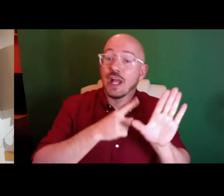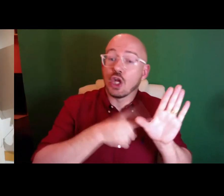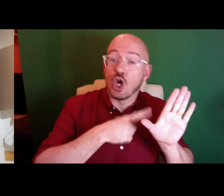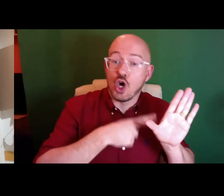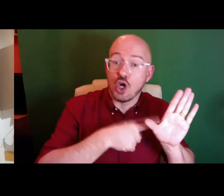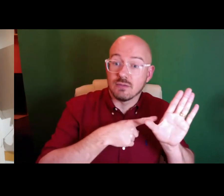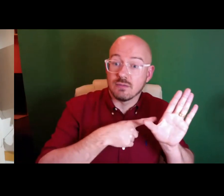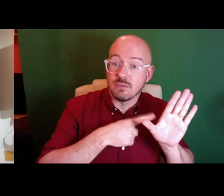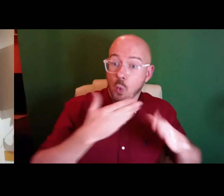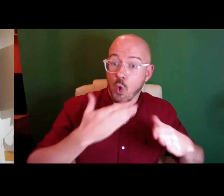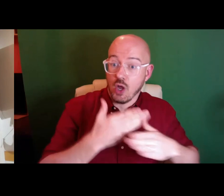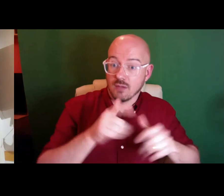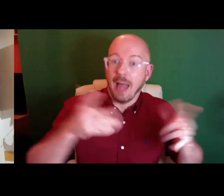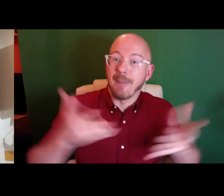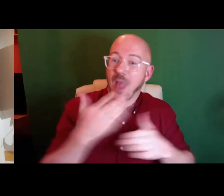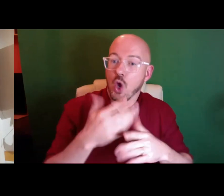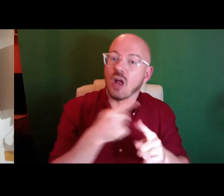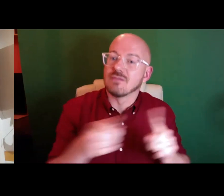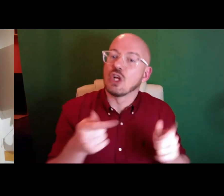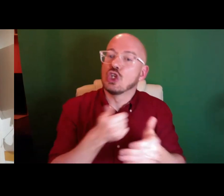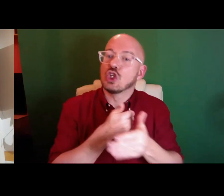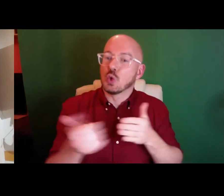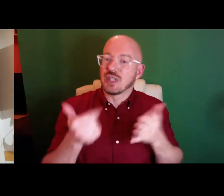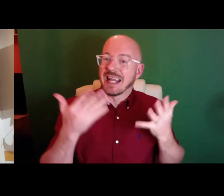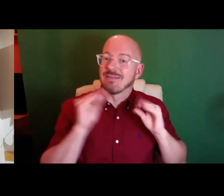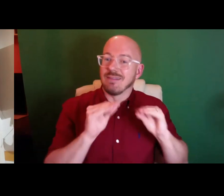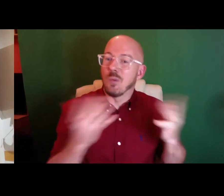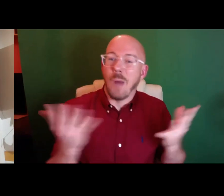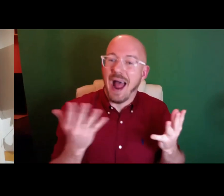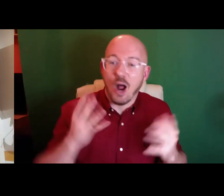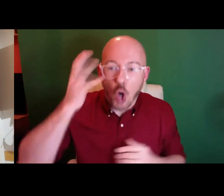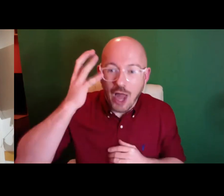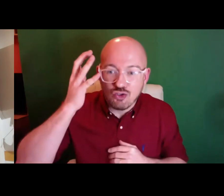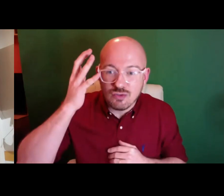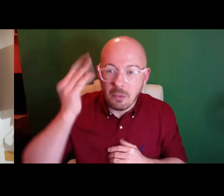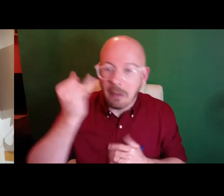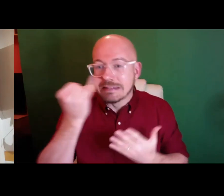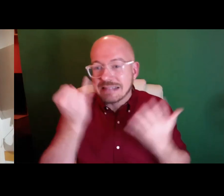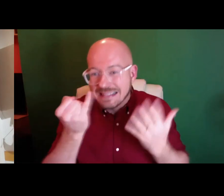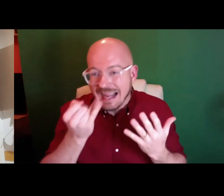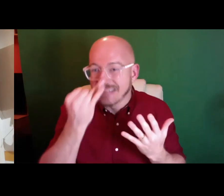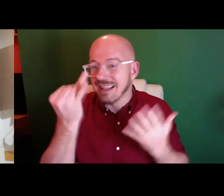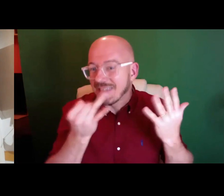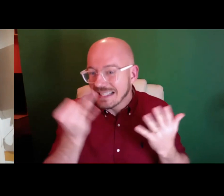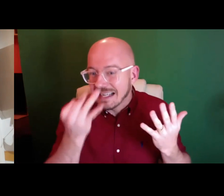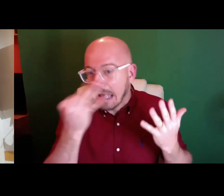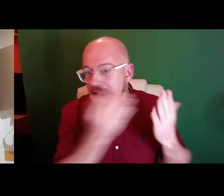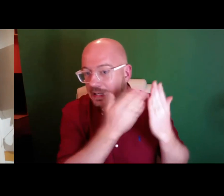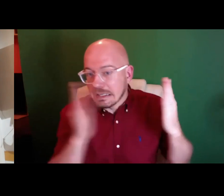So the key point here is that we also need to consider further education,